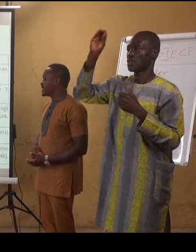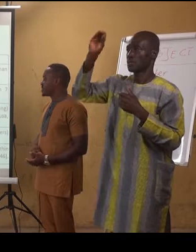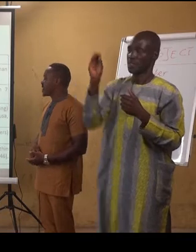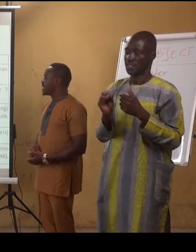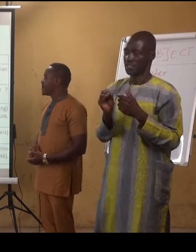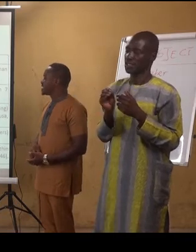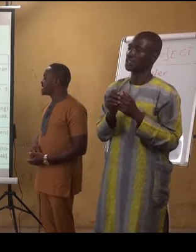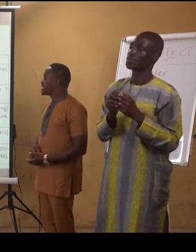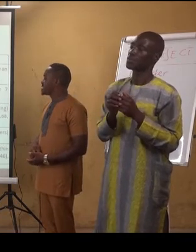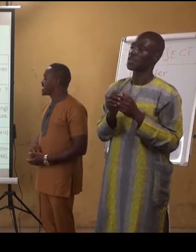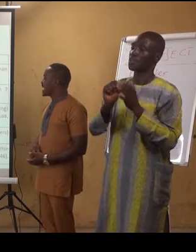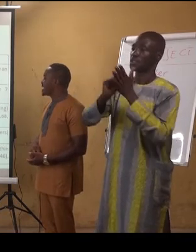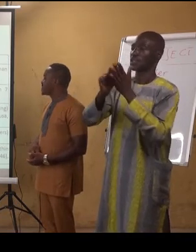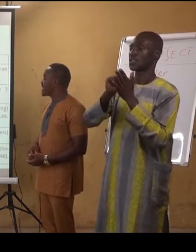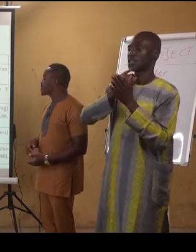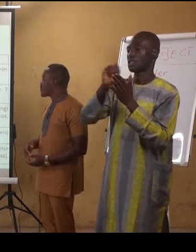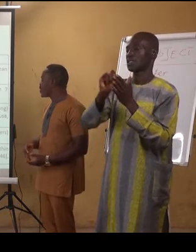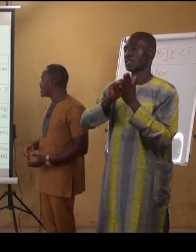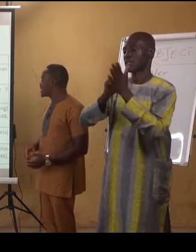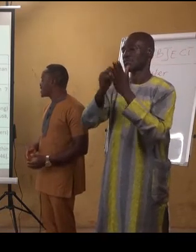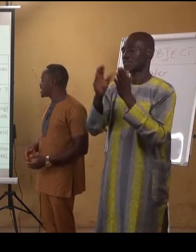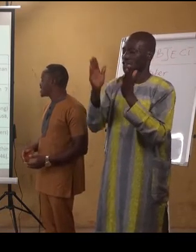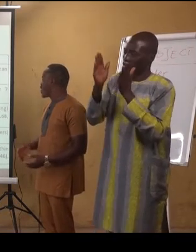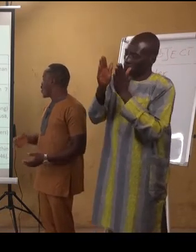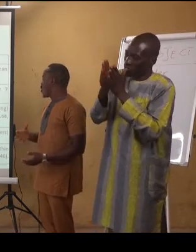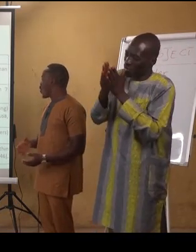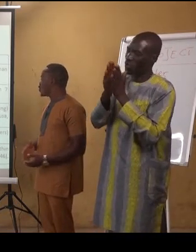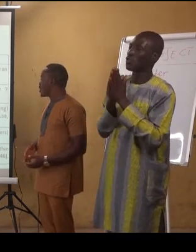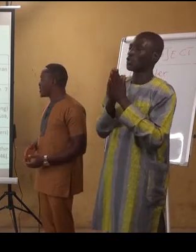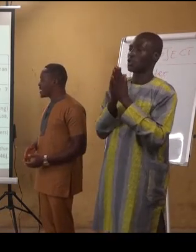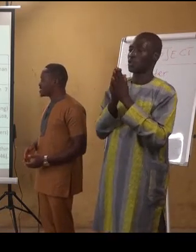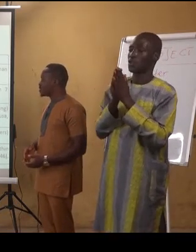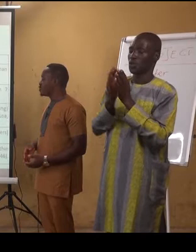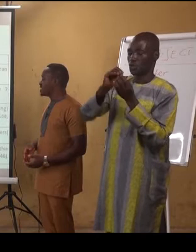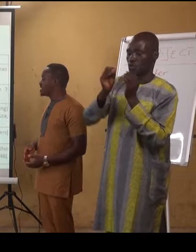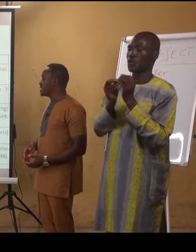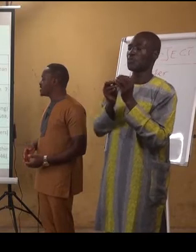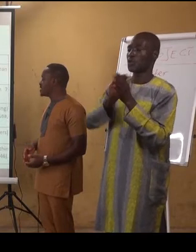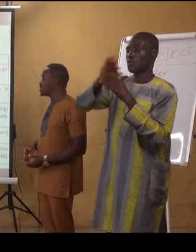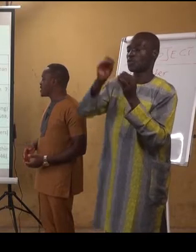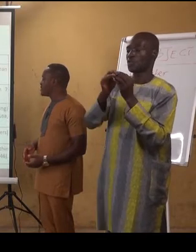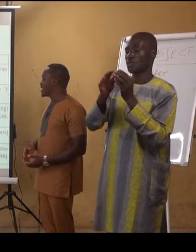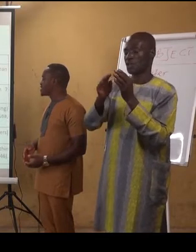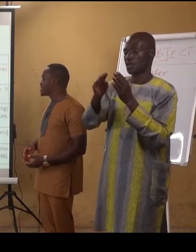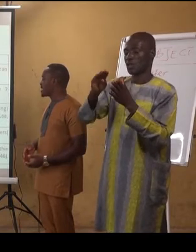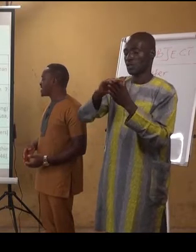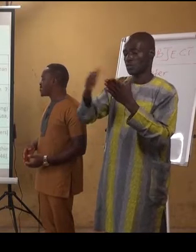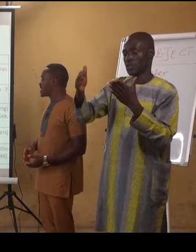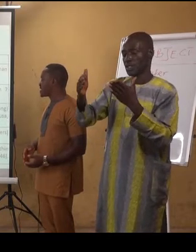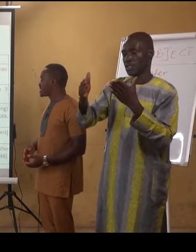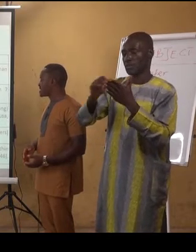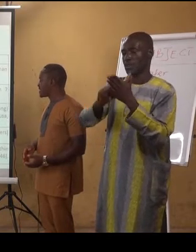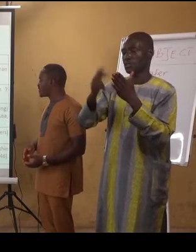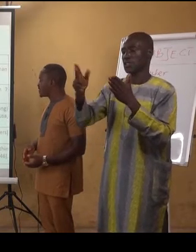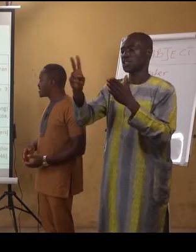sign. The percentage sign identifies small integers, whole numbers within the range minus